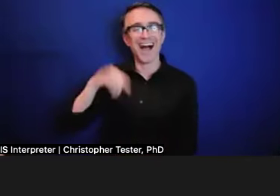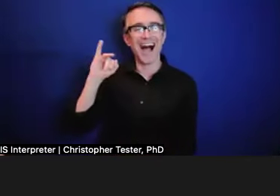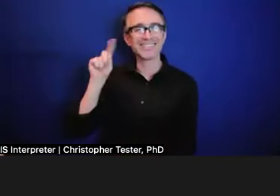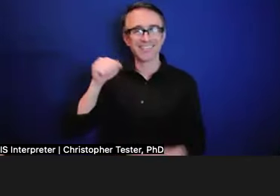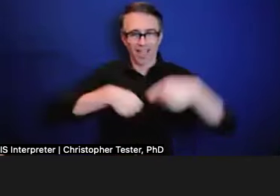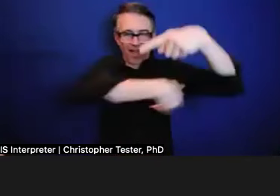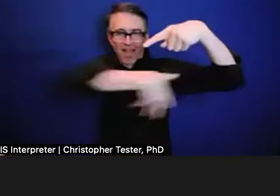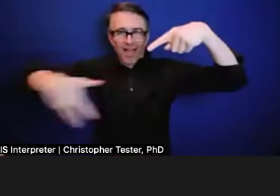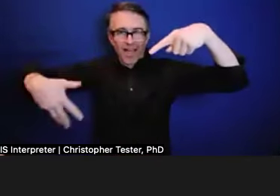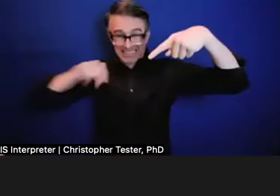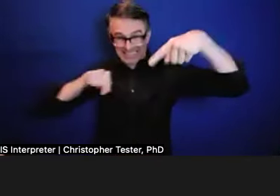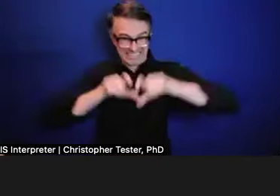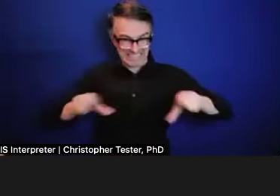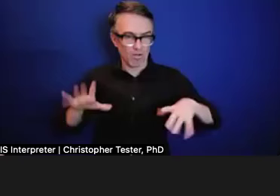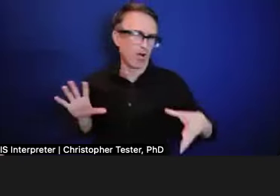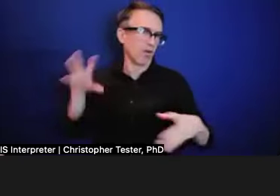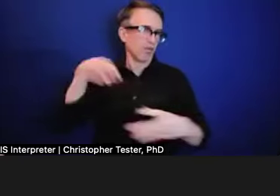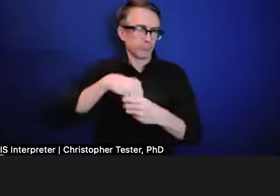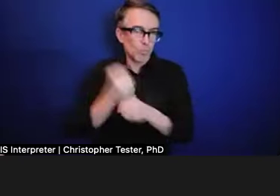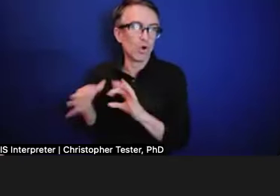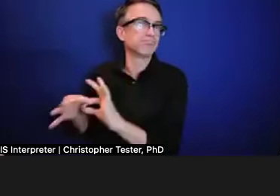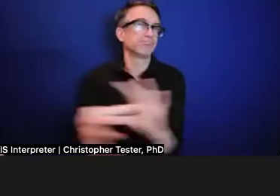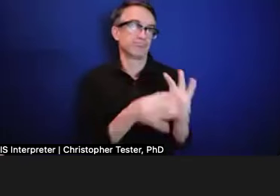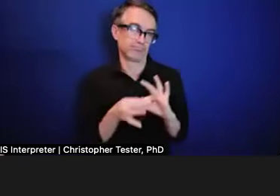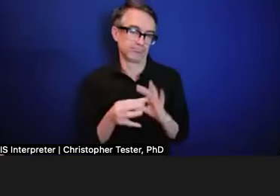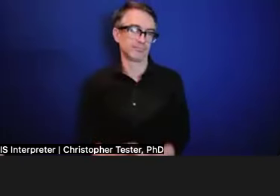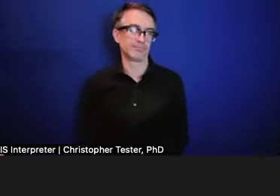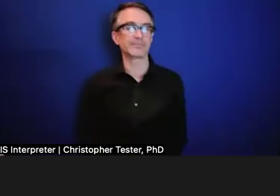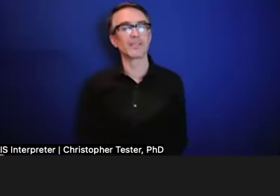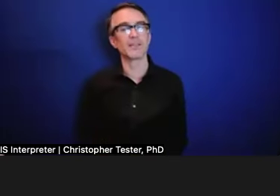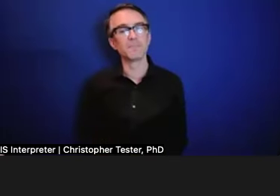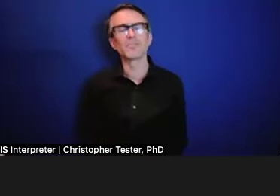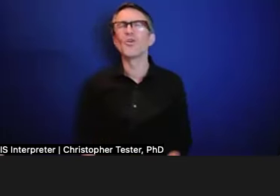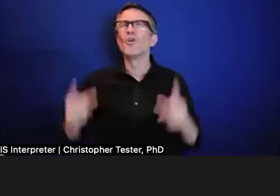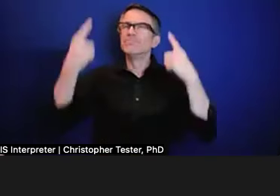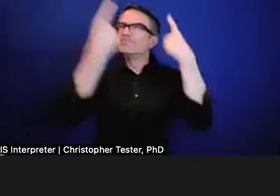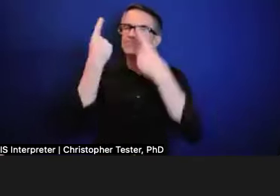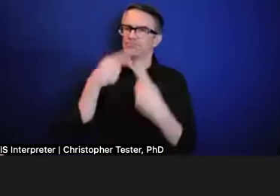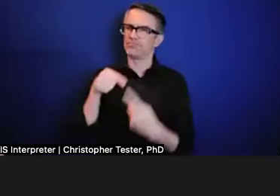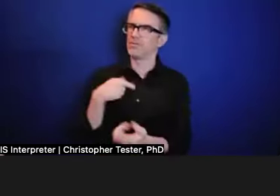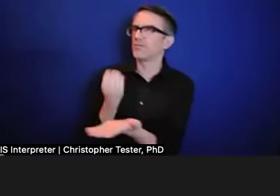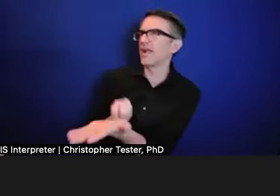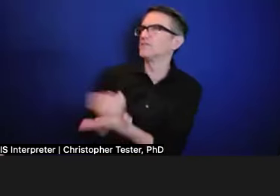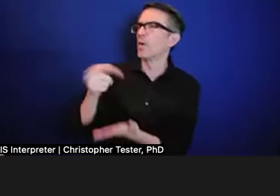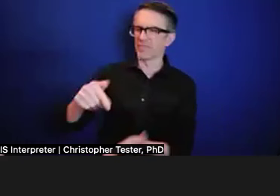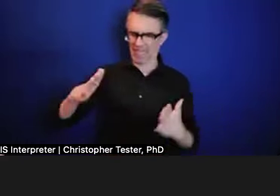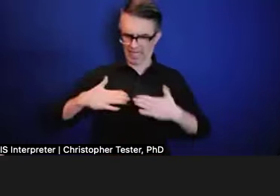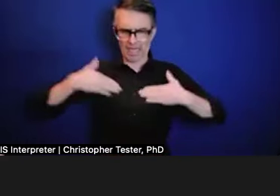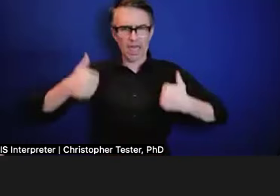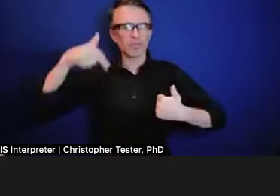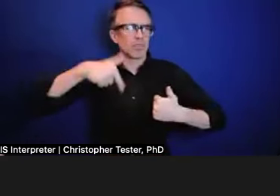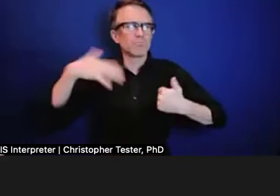processes. I am happy to inform you that IDA and our member Down Syndrome International will